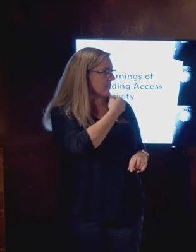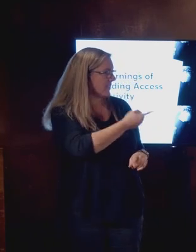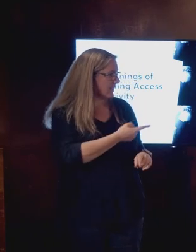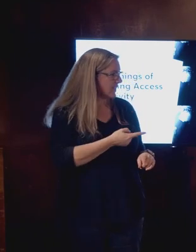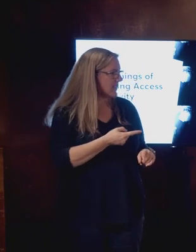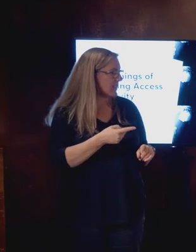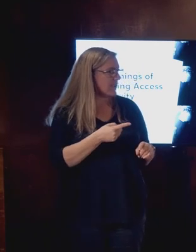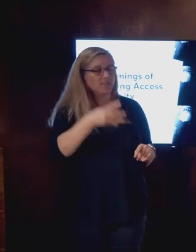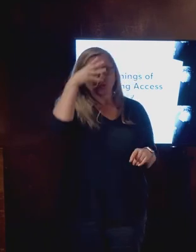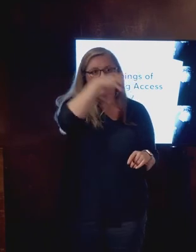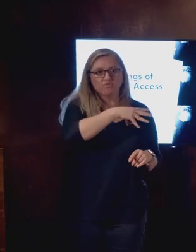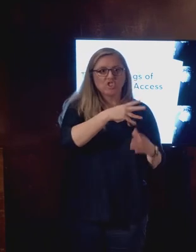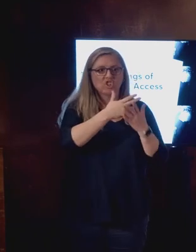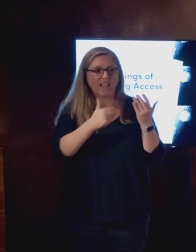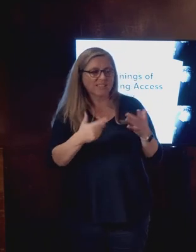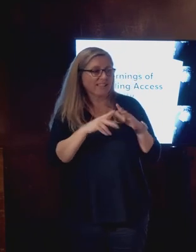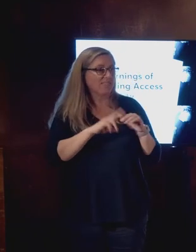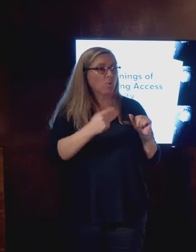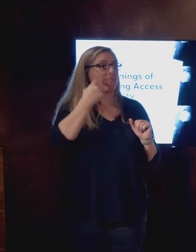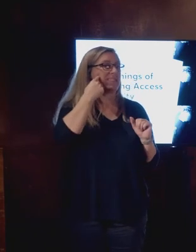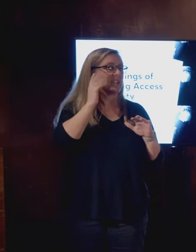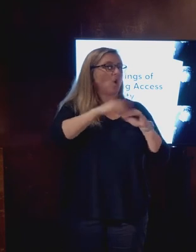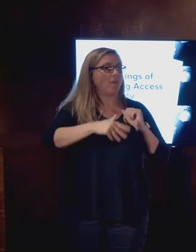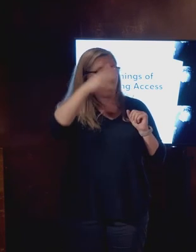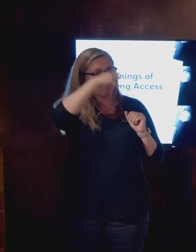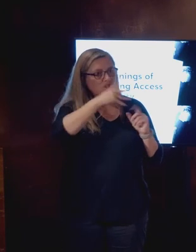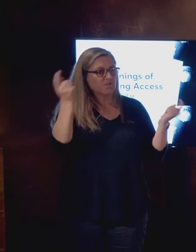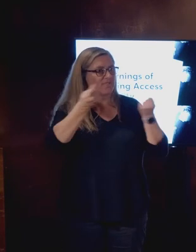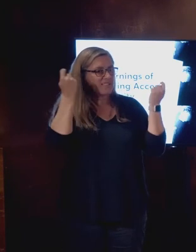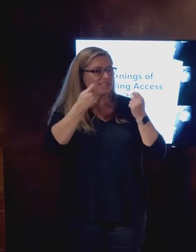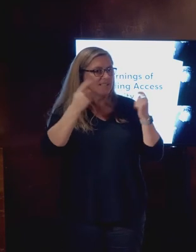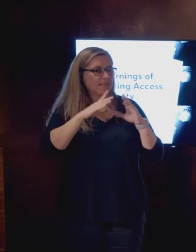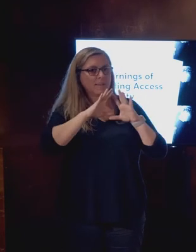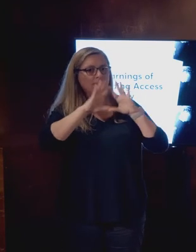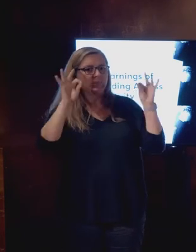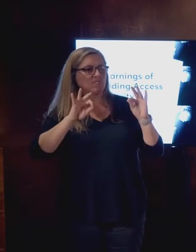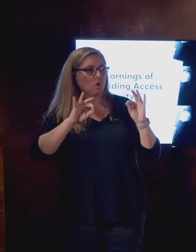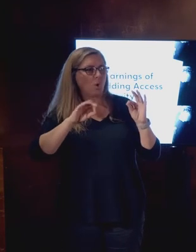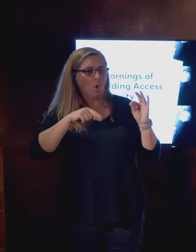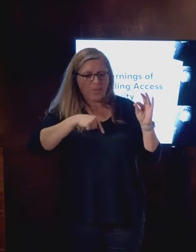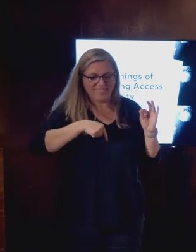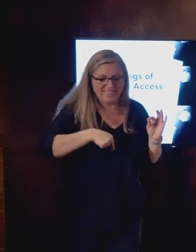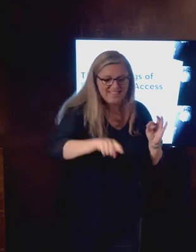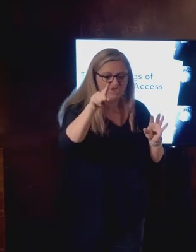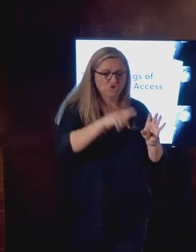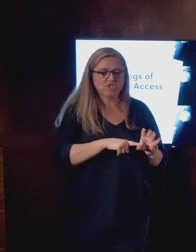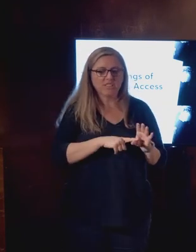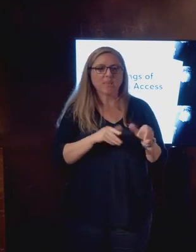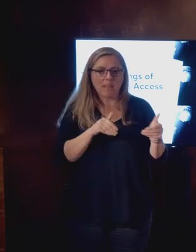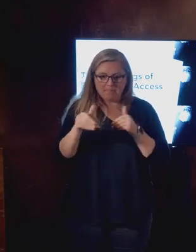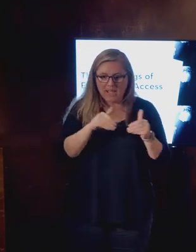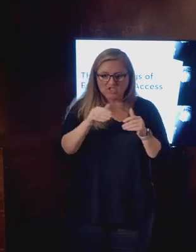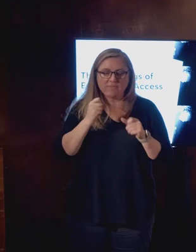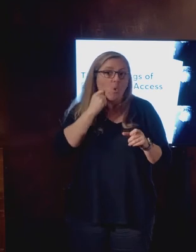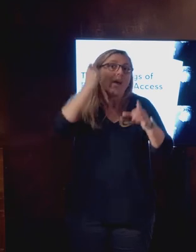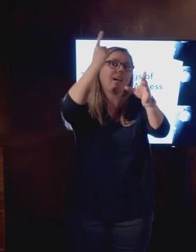know, a few fringe artists, you know, if you're thinking about the Fringe Festival, maybe don't apply this year. Maybe get your budget ready for next year. Get your plan. It's going to be